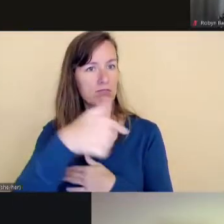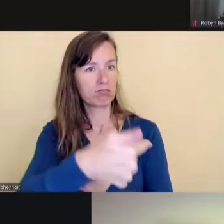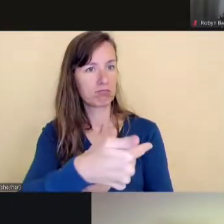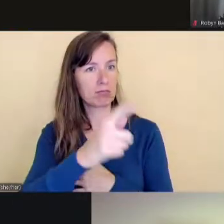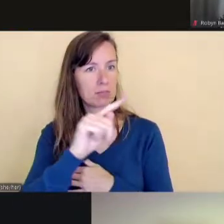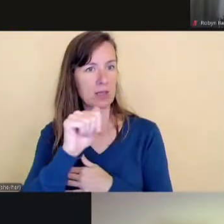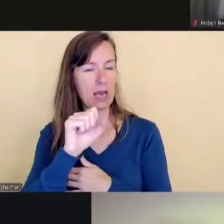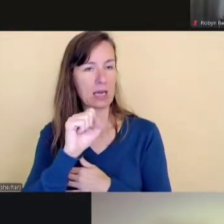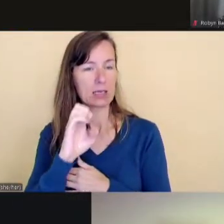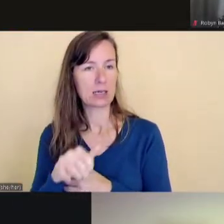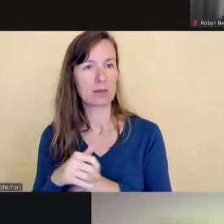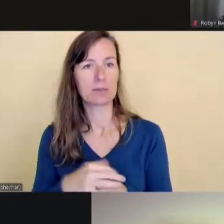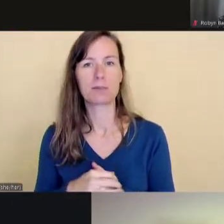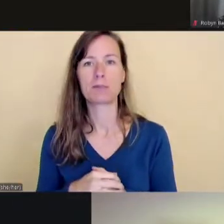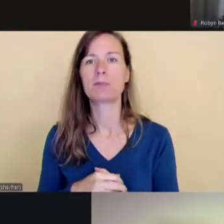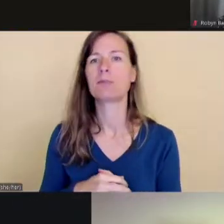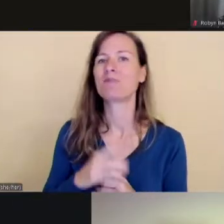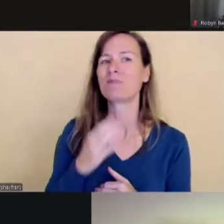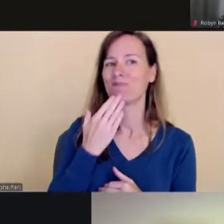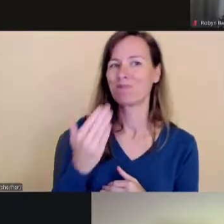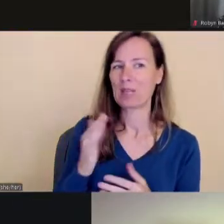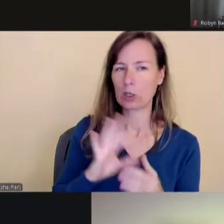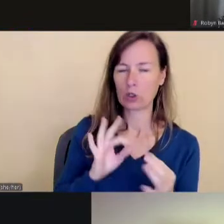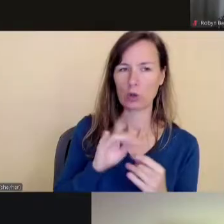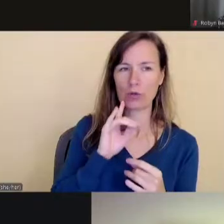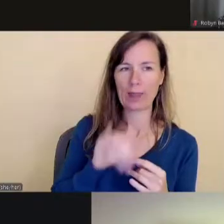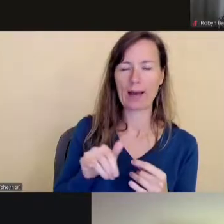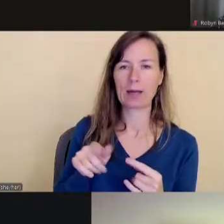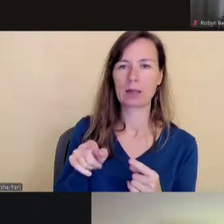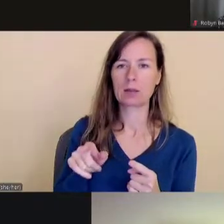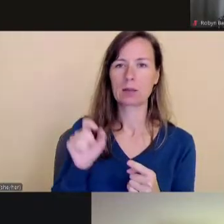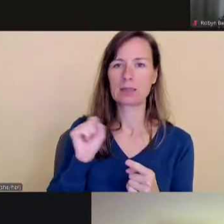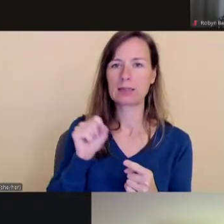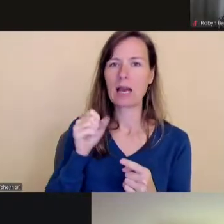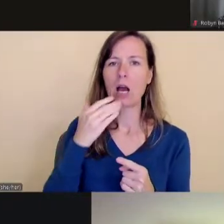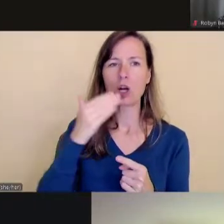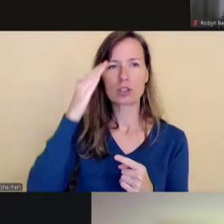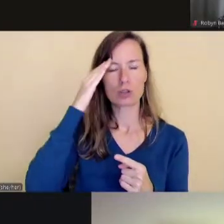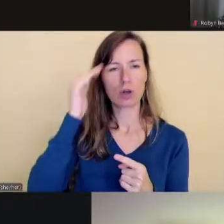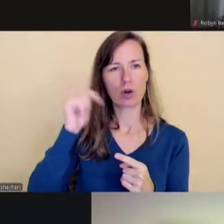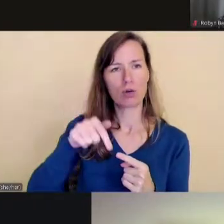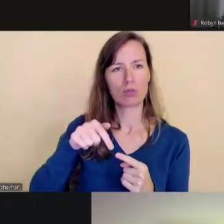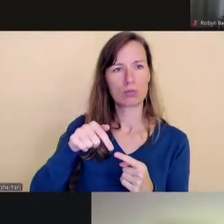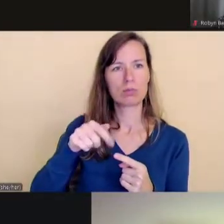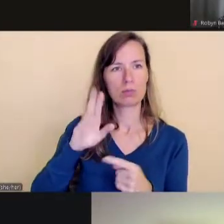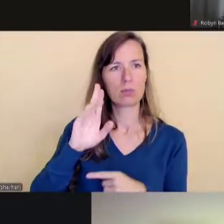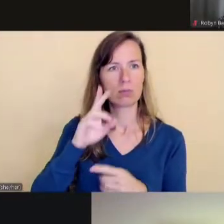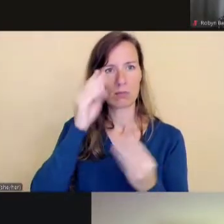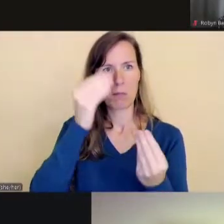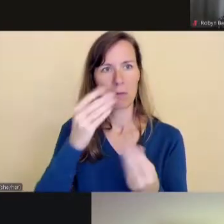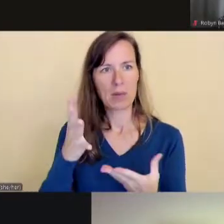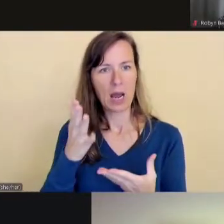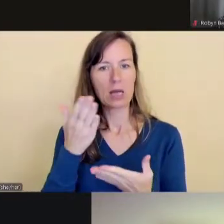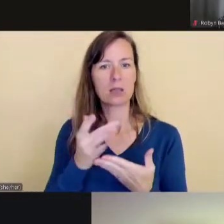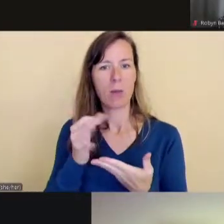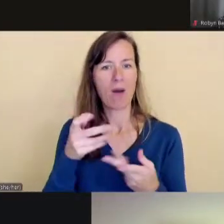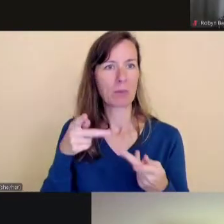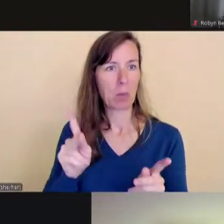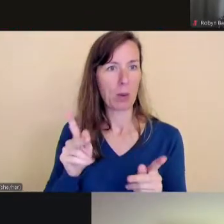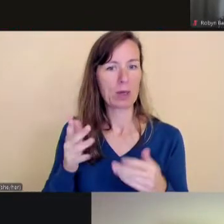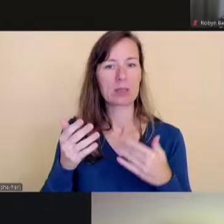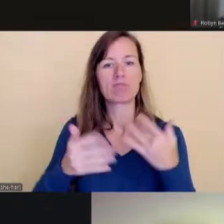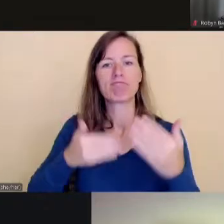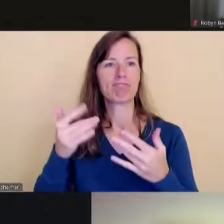Thank you. Thank you for that update. That's good to know that some of the permitting is going